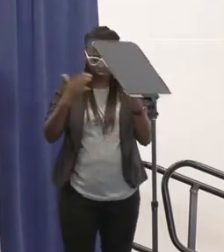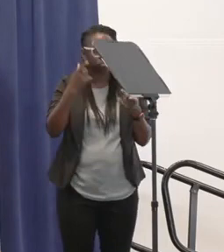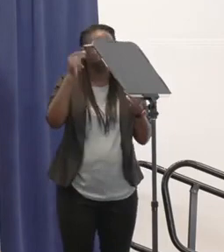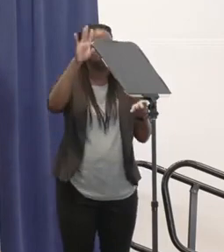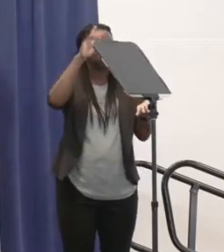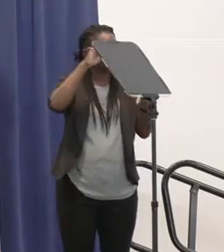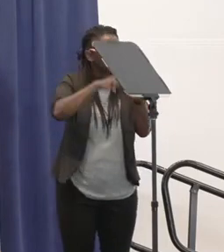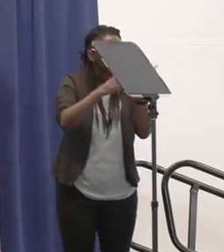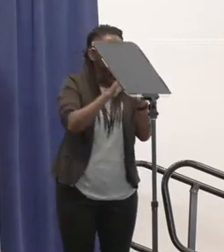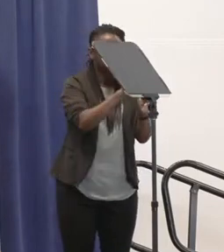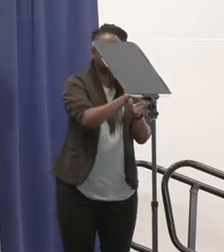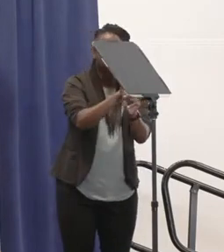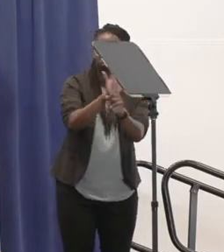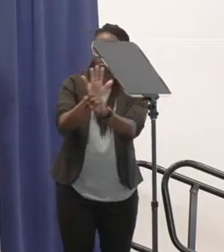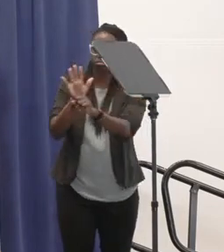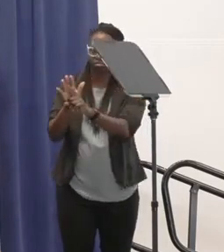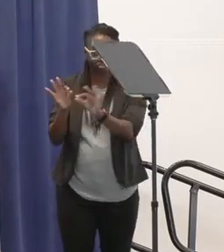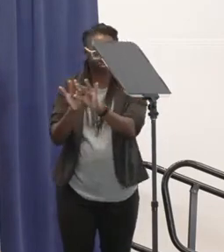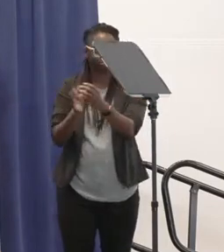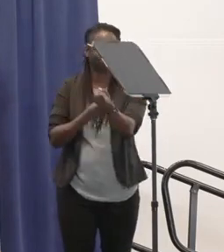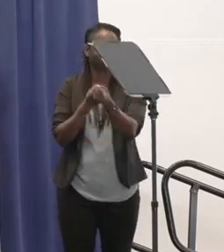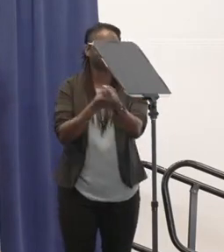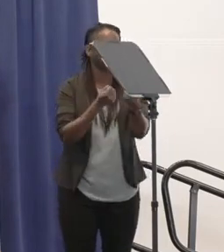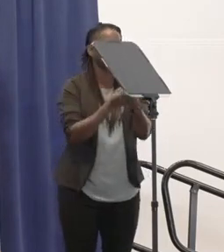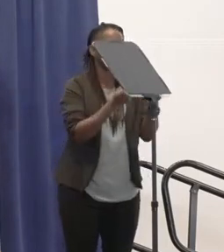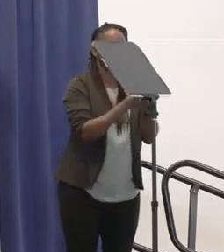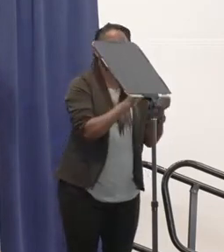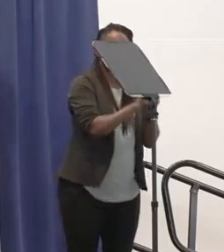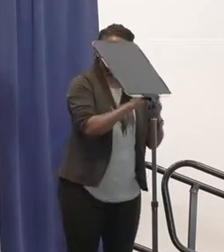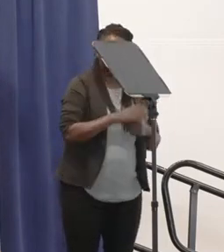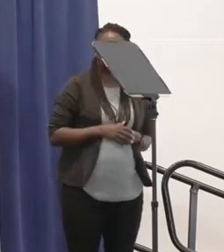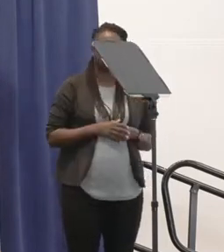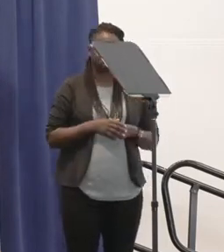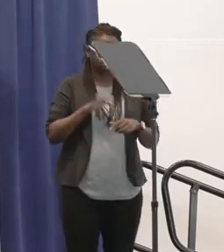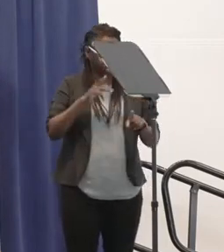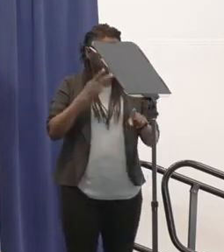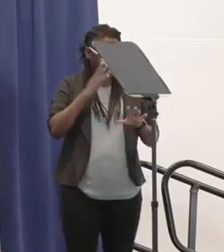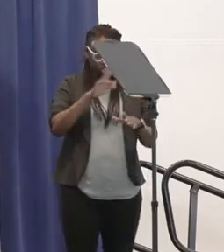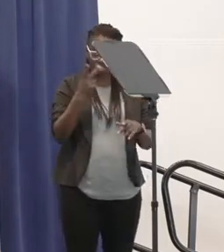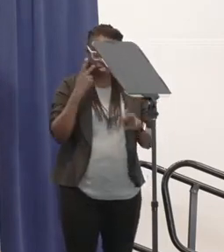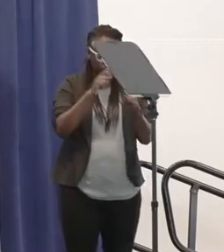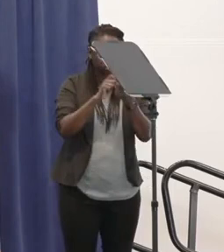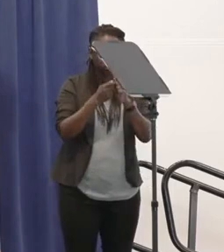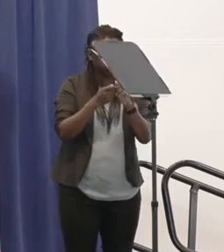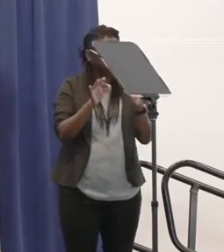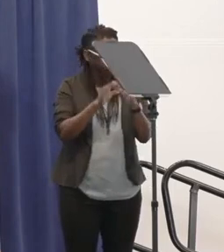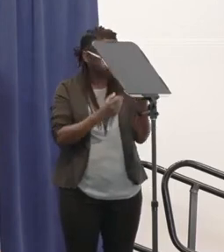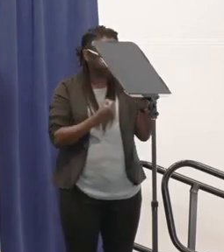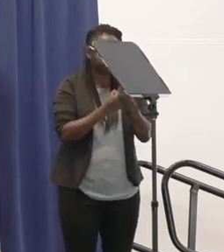we haven't seen before to this endeavor. That is the context of the times that we are